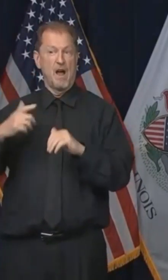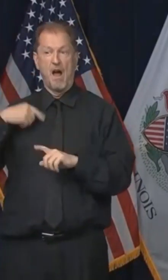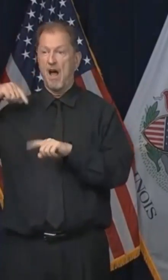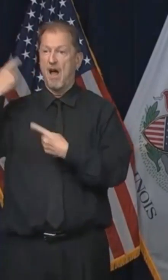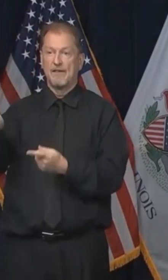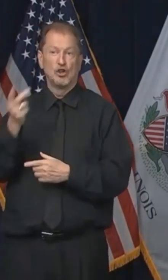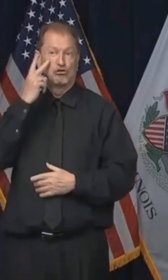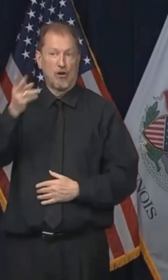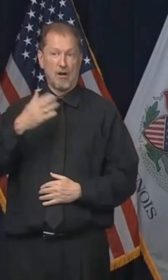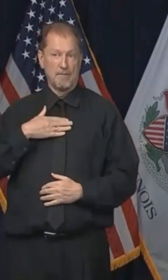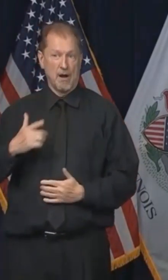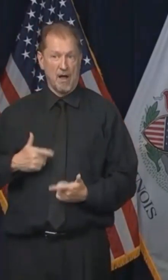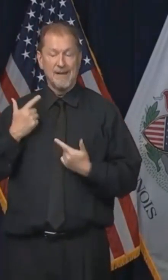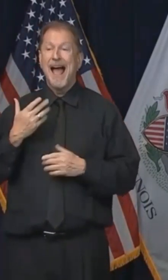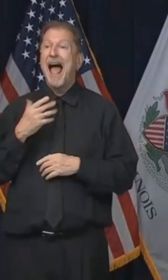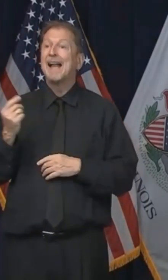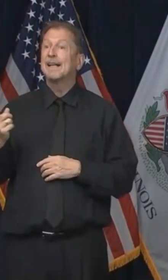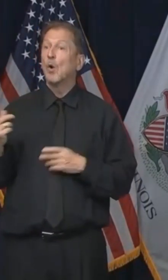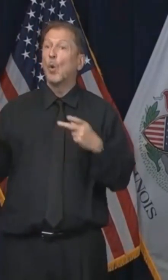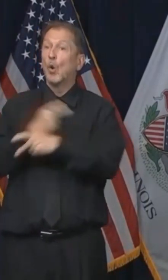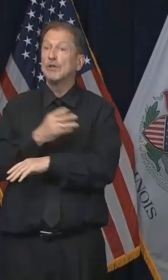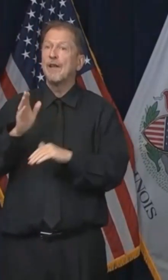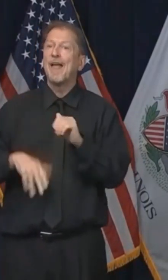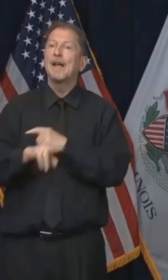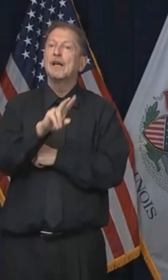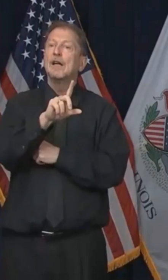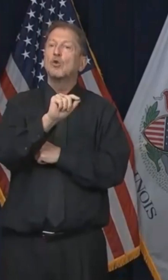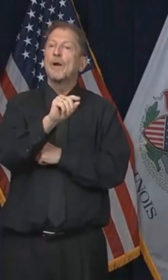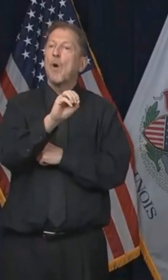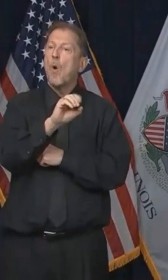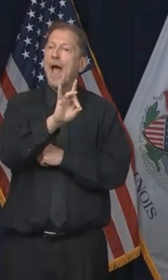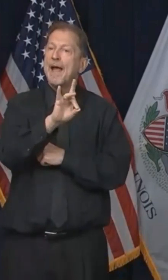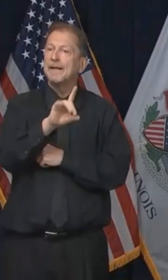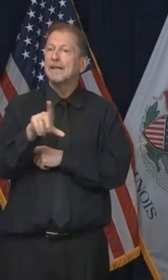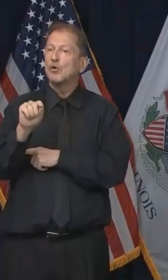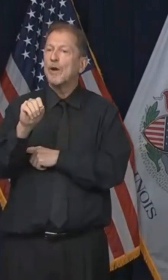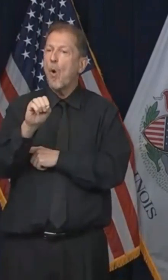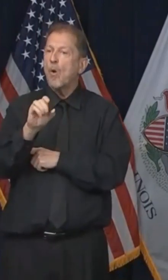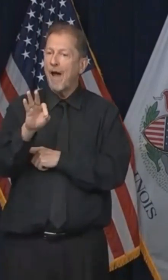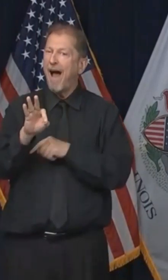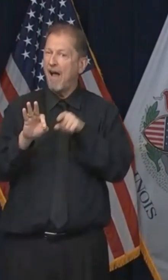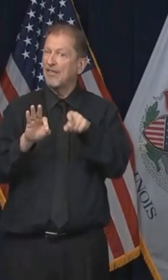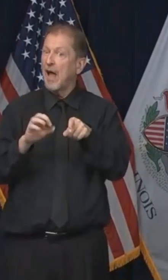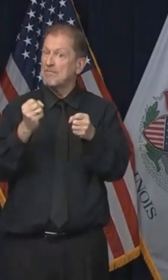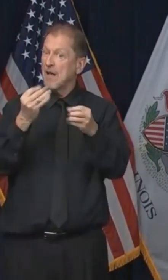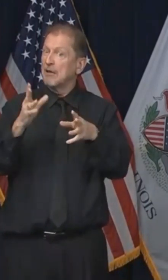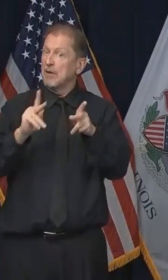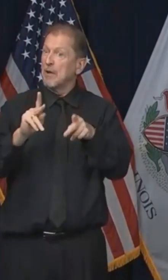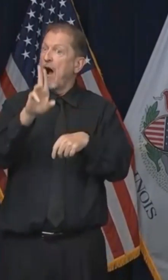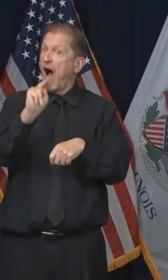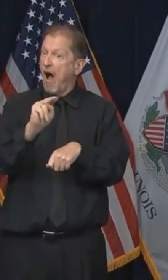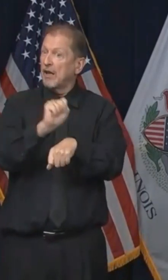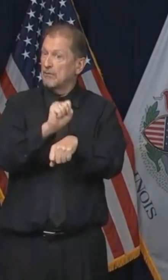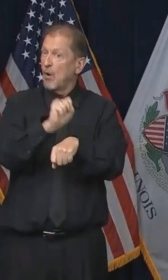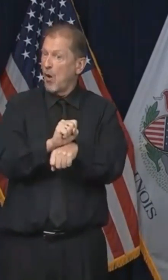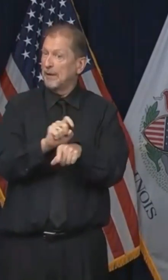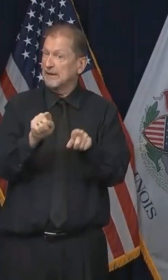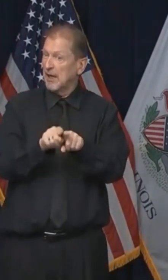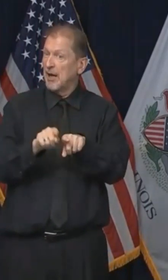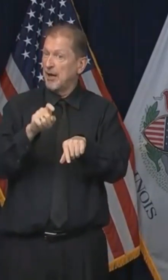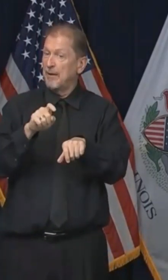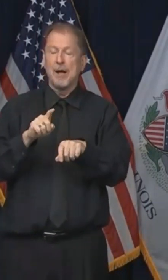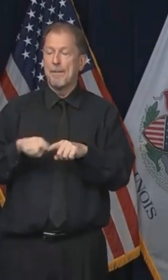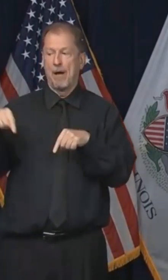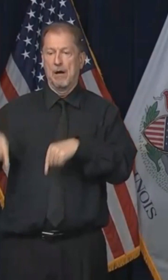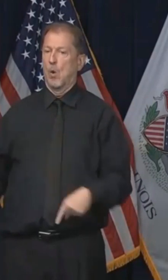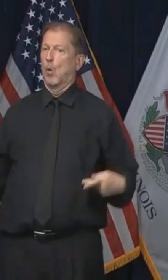than the Great Recession of 2008, 2009. I want to remind you that the systems at IDES were actually rebuilt